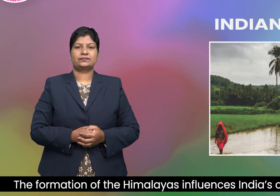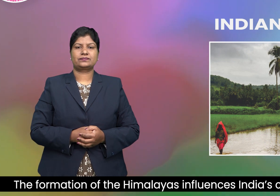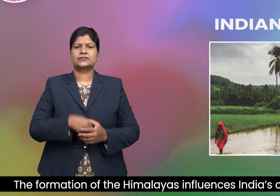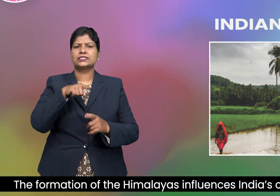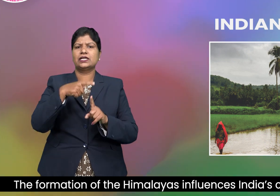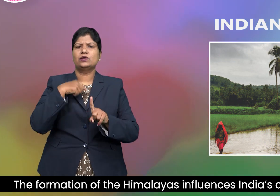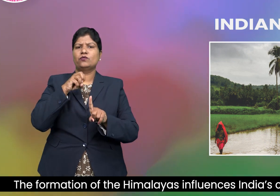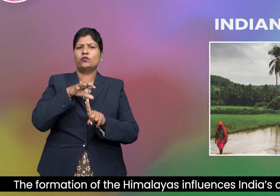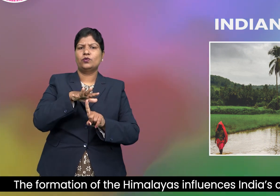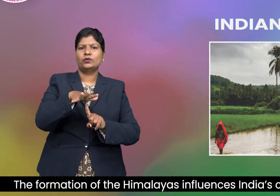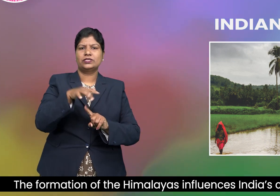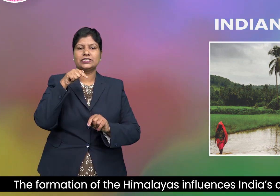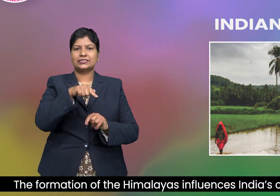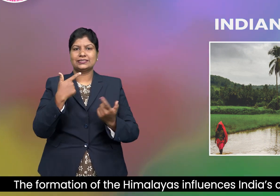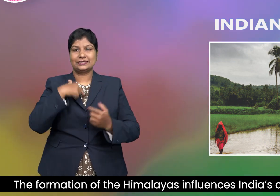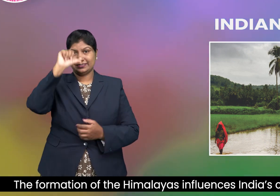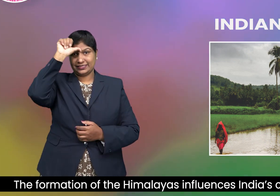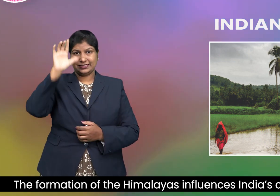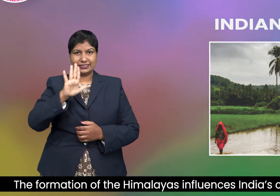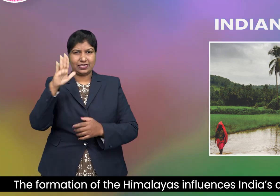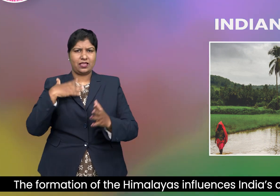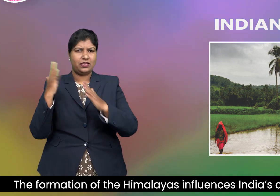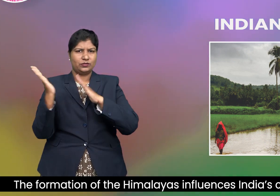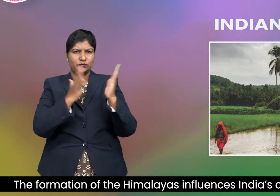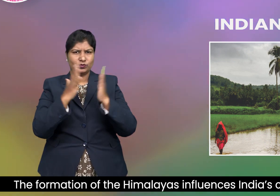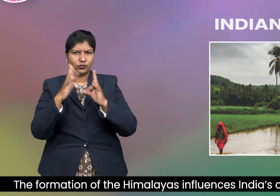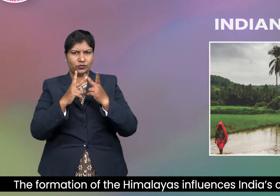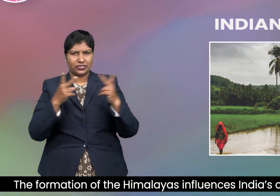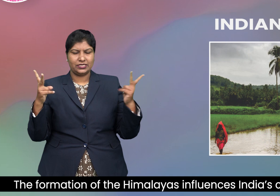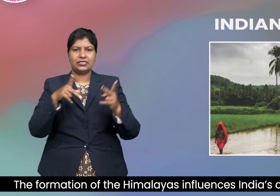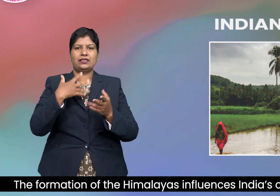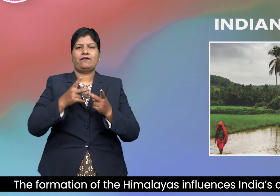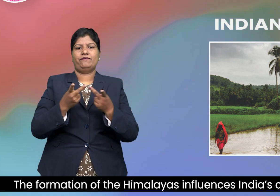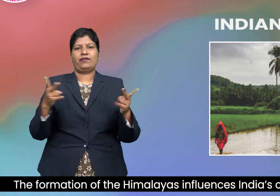influences India's climate in various ways